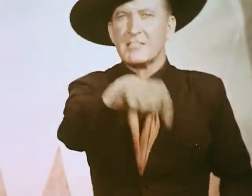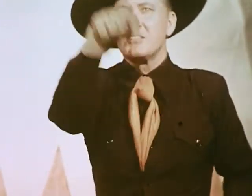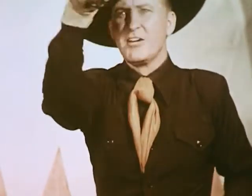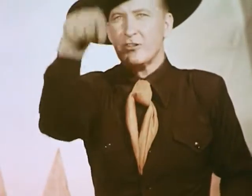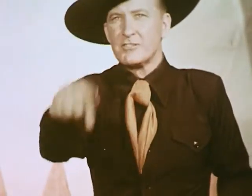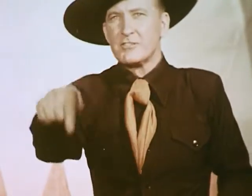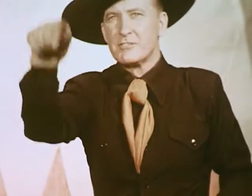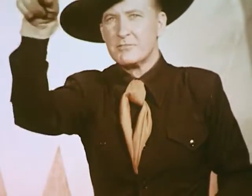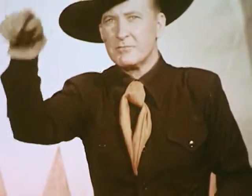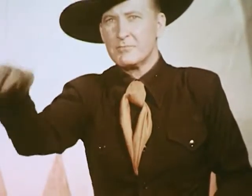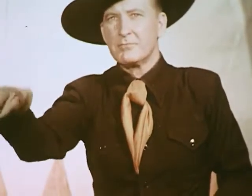is scarce.